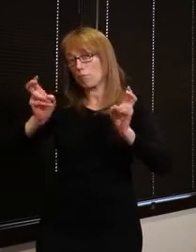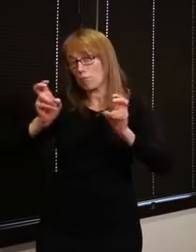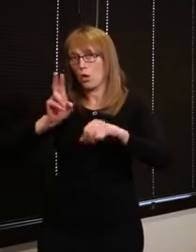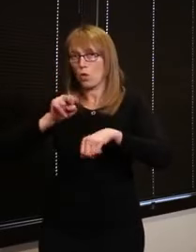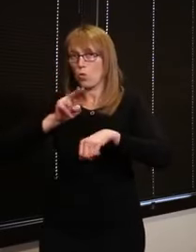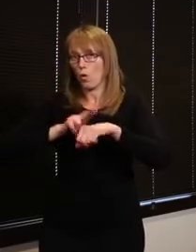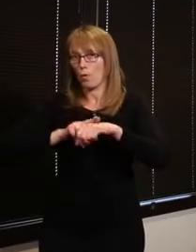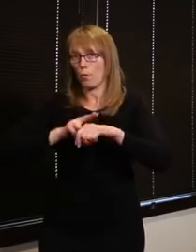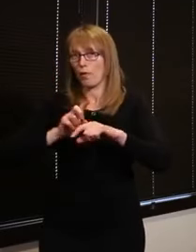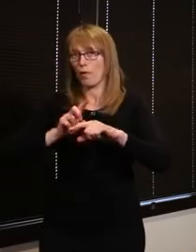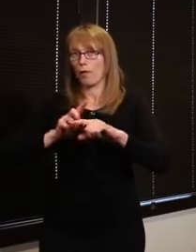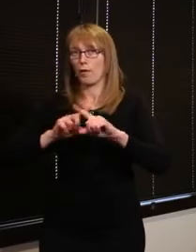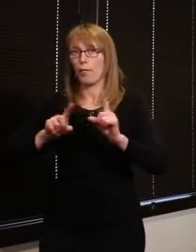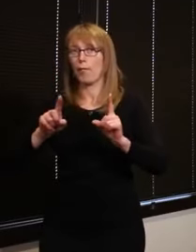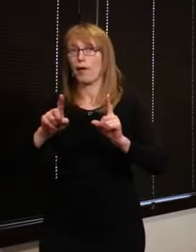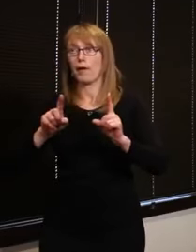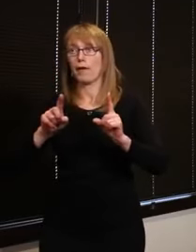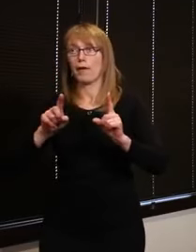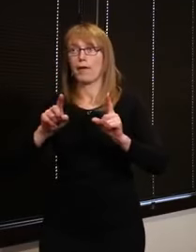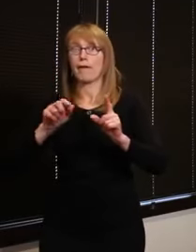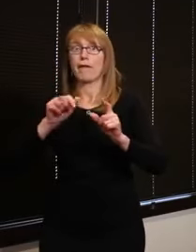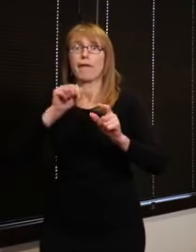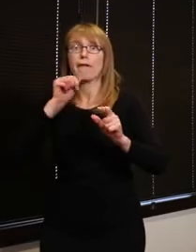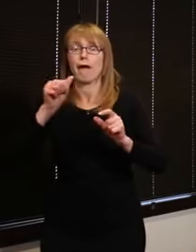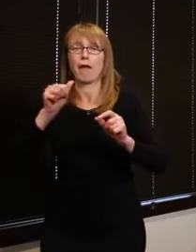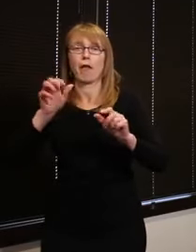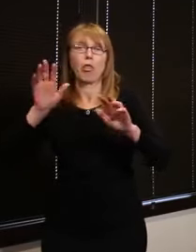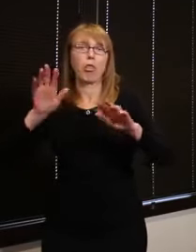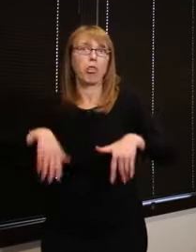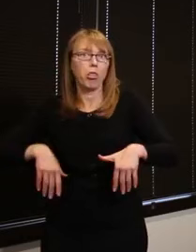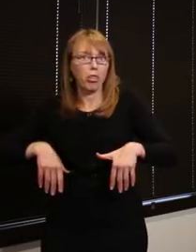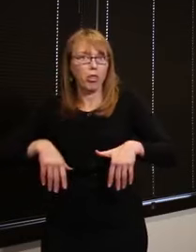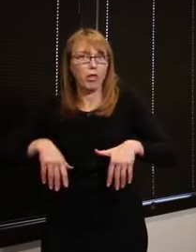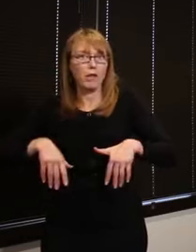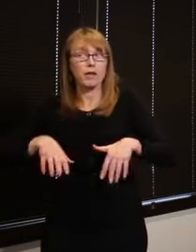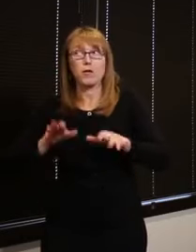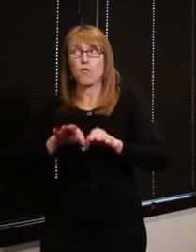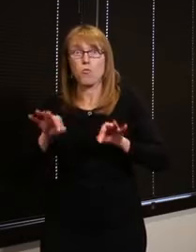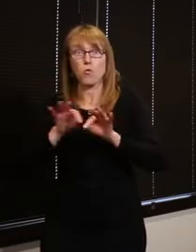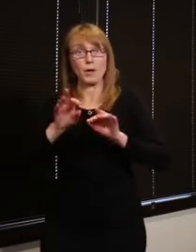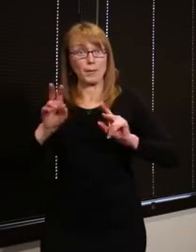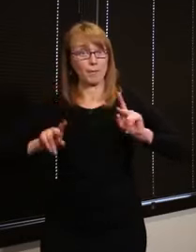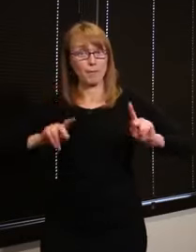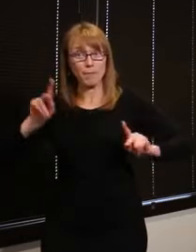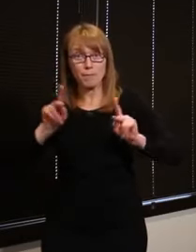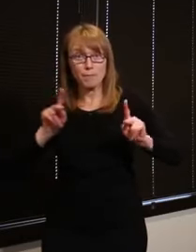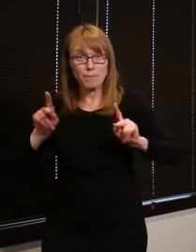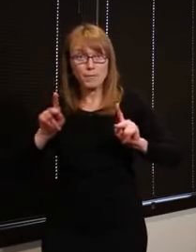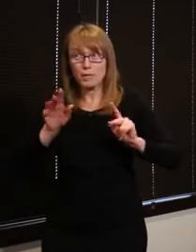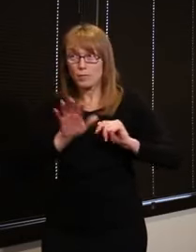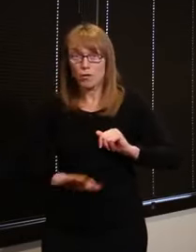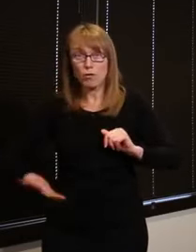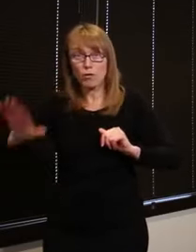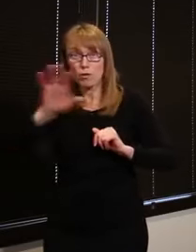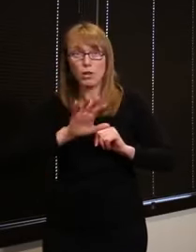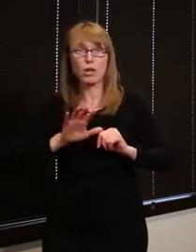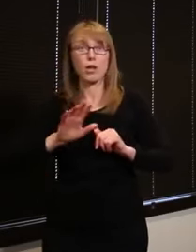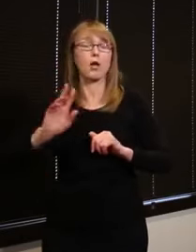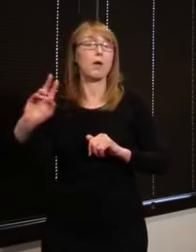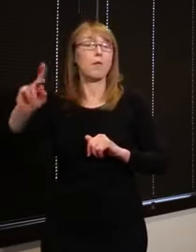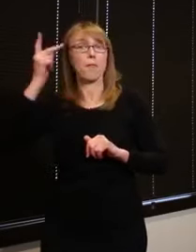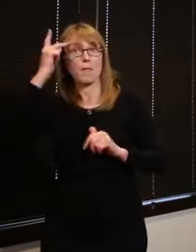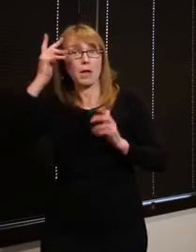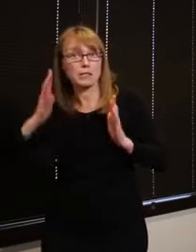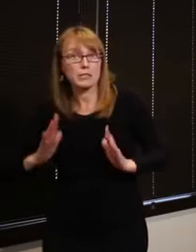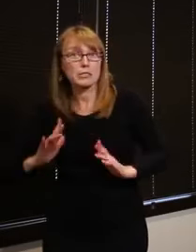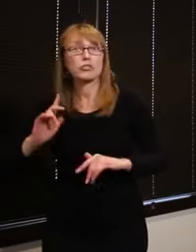sector, our elected officials, and everybody to understand that this is what we're trying to avoid.